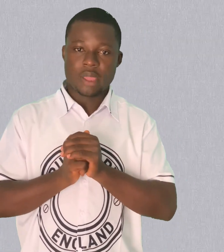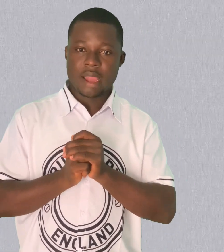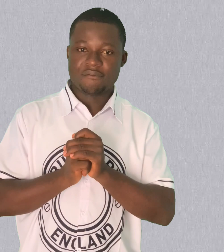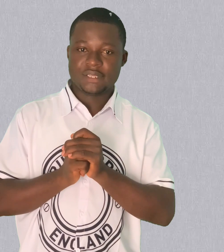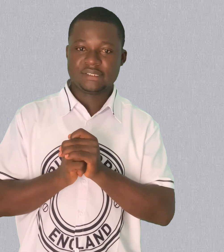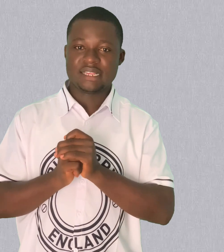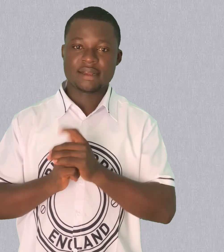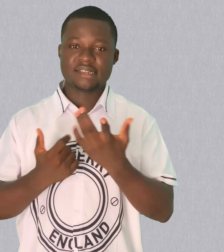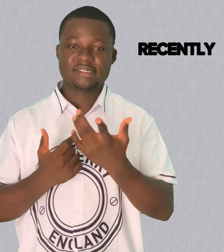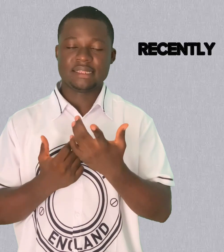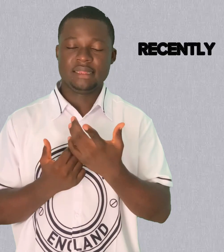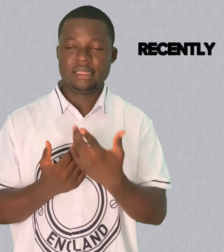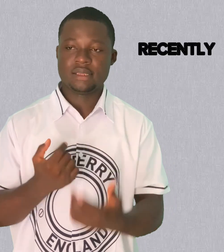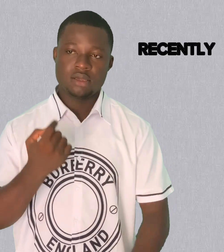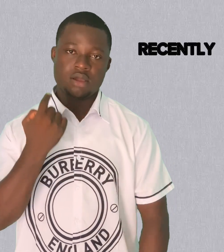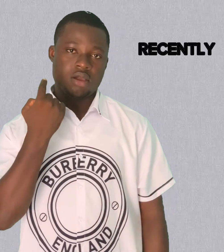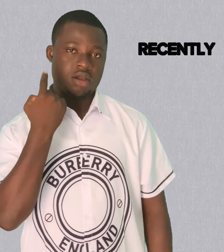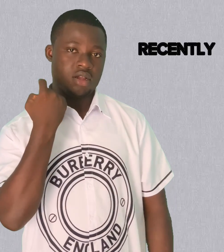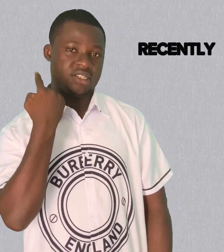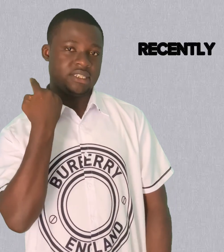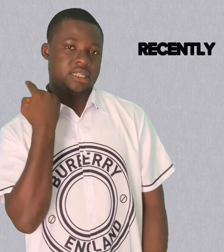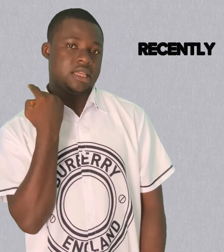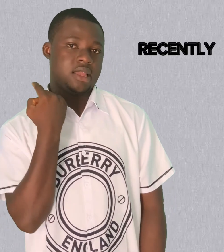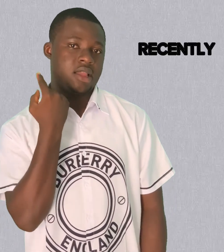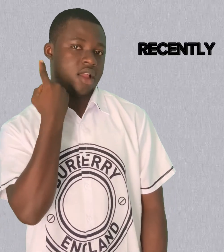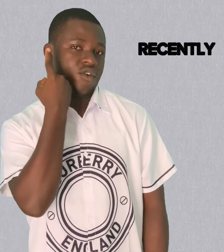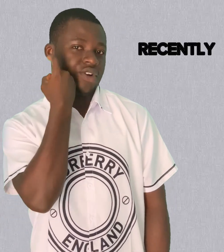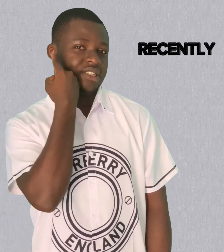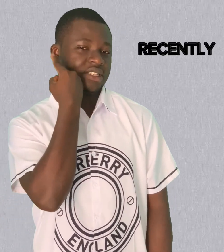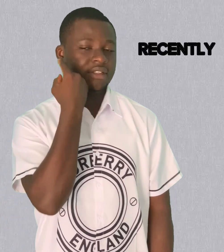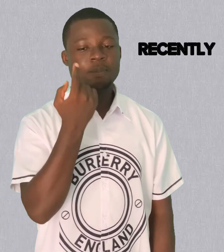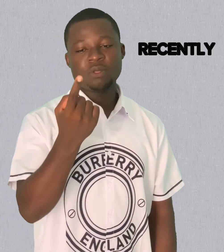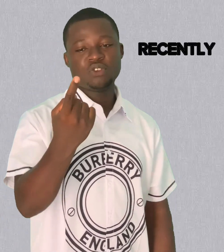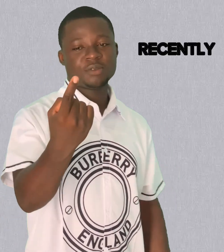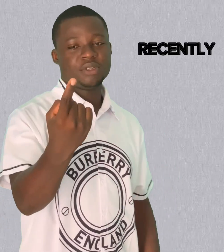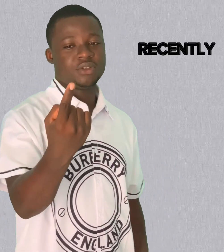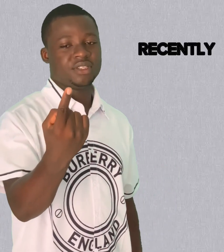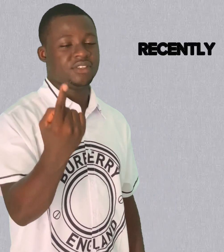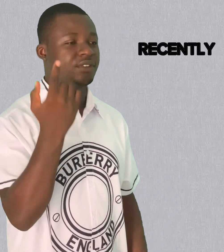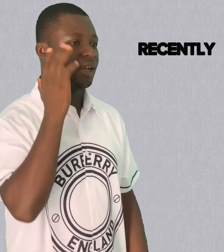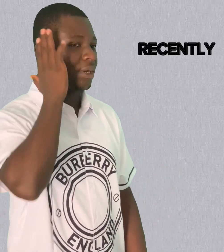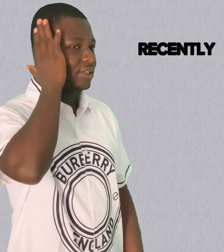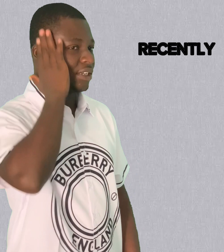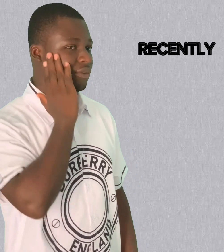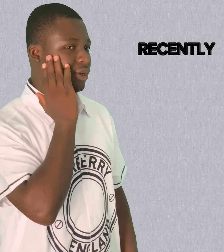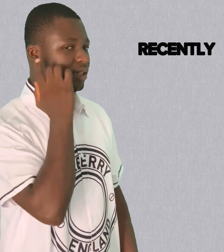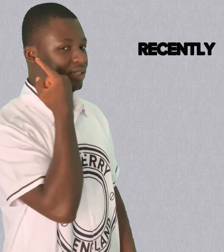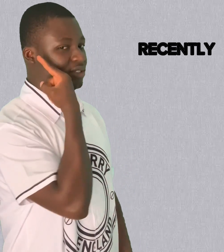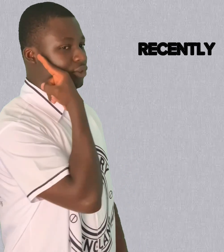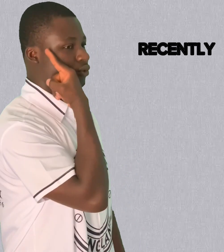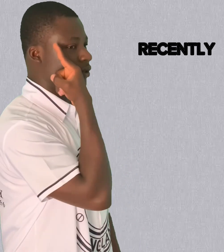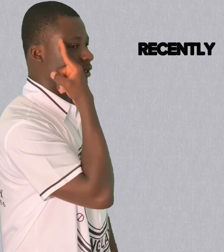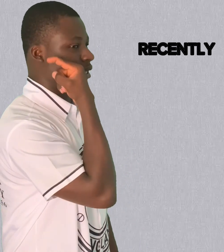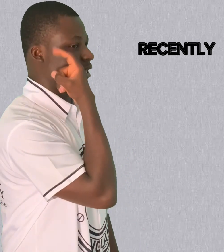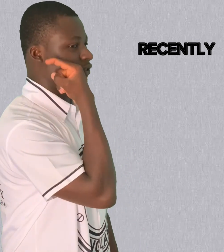have is recently. Recently. Recently. Just place your index finger by the side of your head like this and just do this.